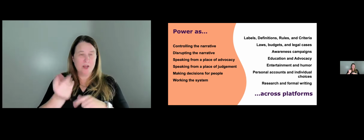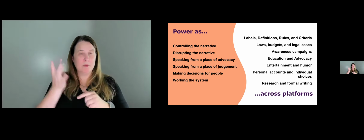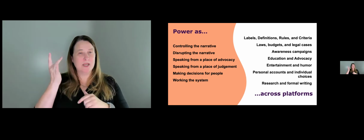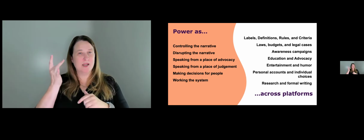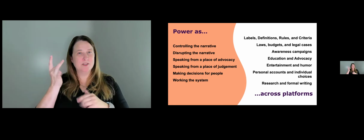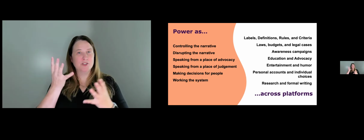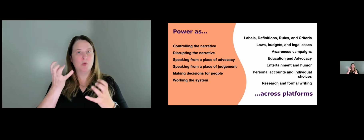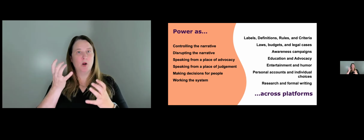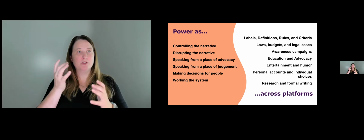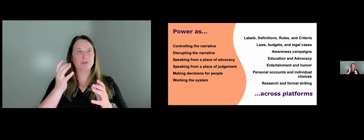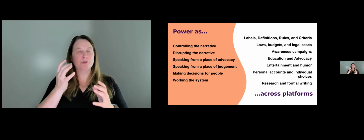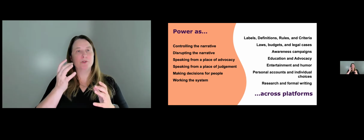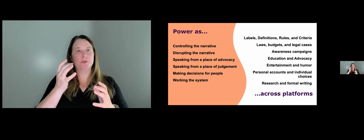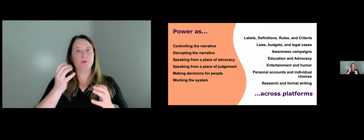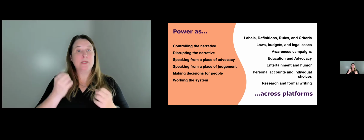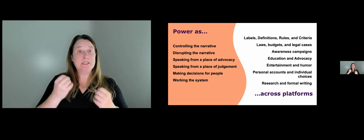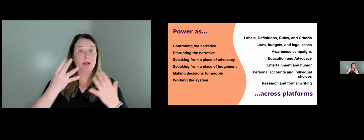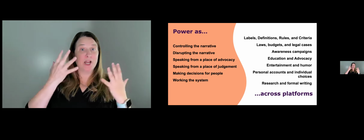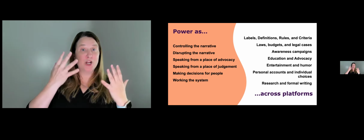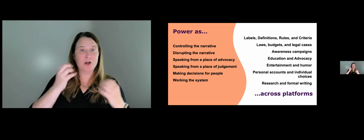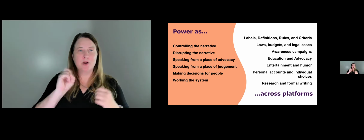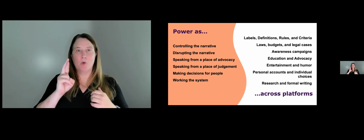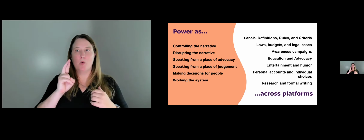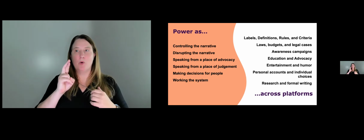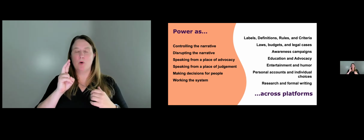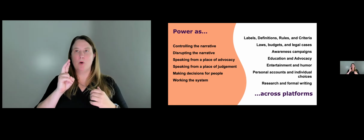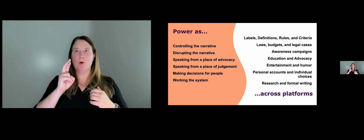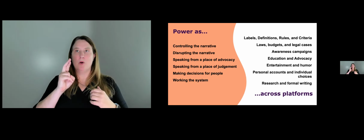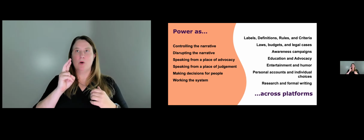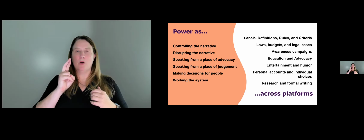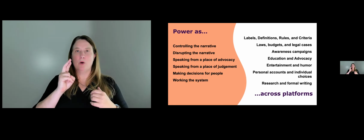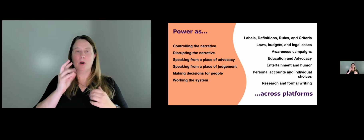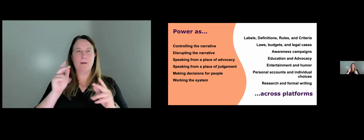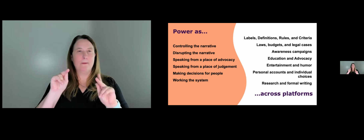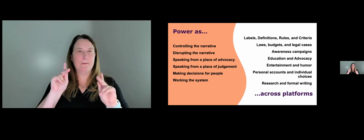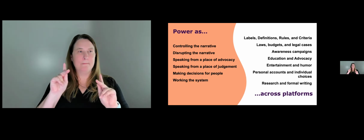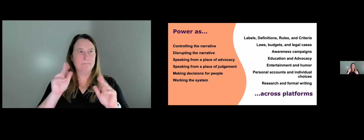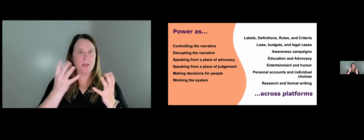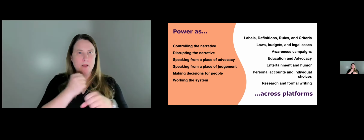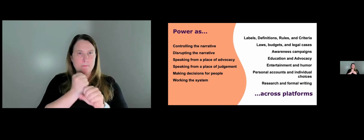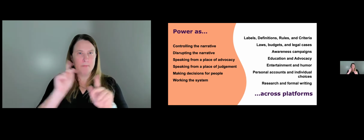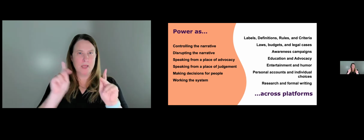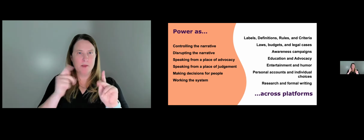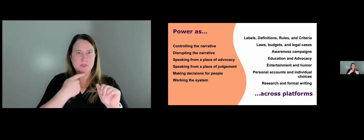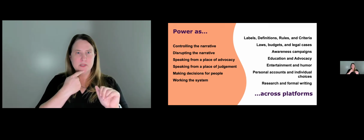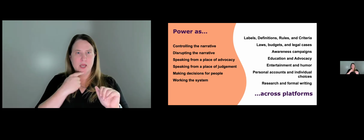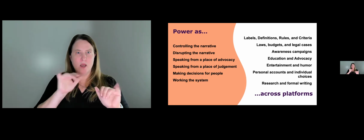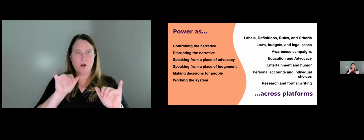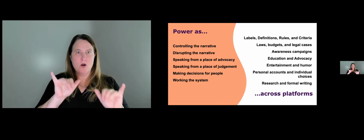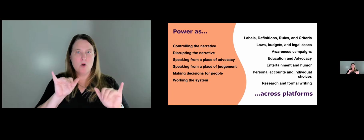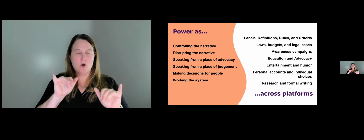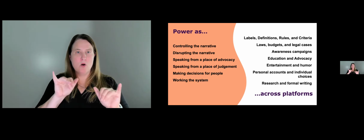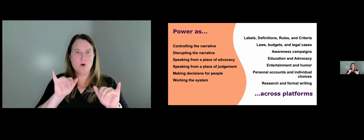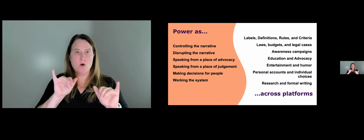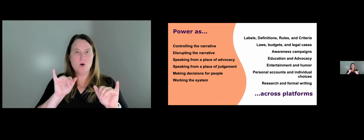So word choice is really important there, specifically because do we want to inspire? Or